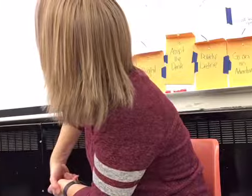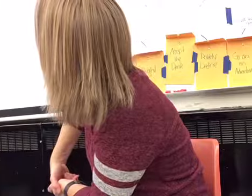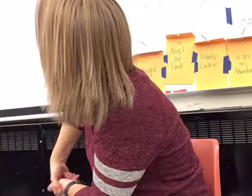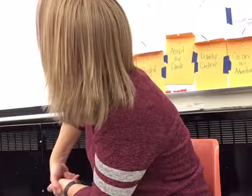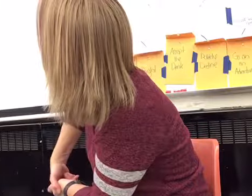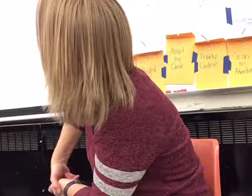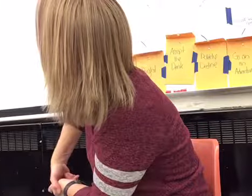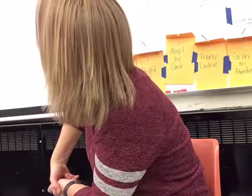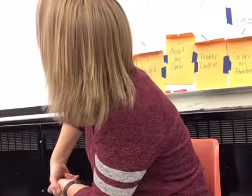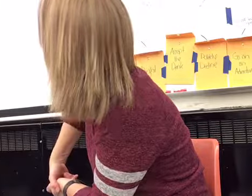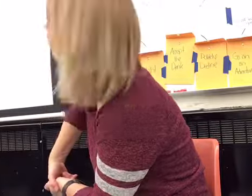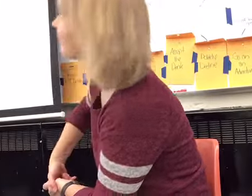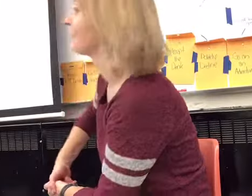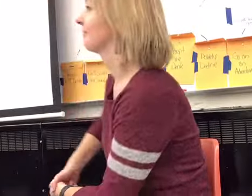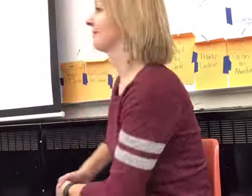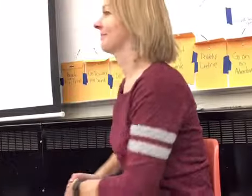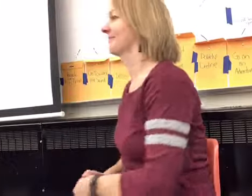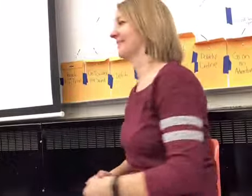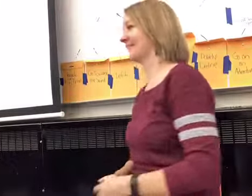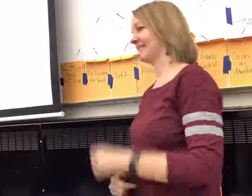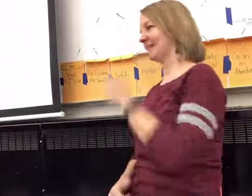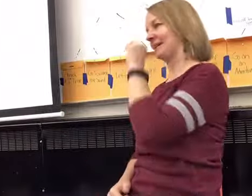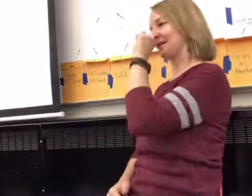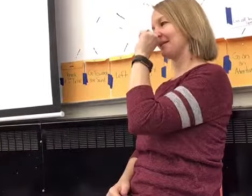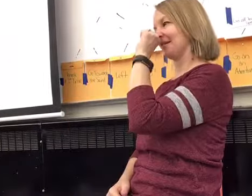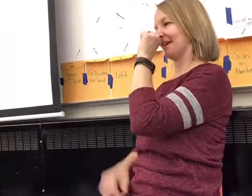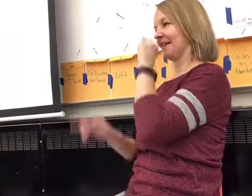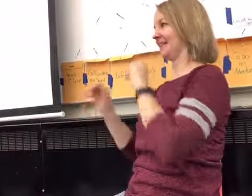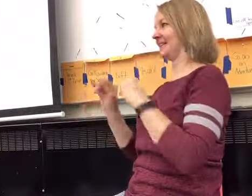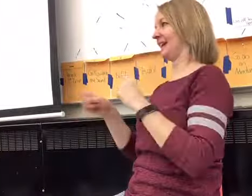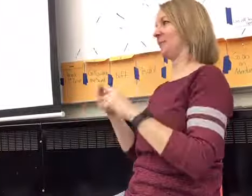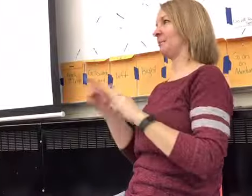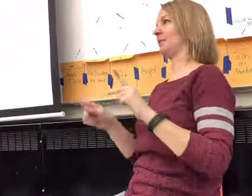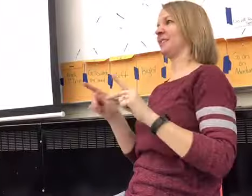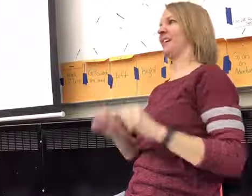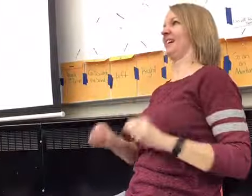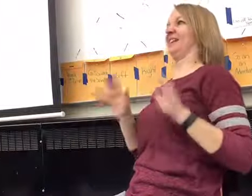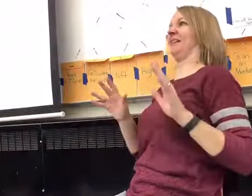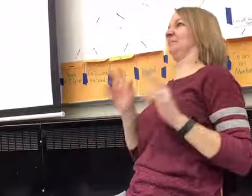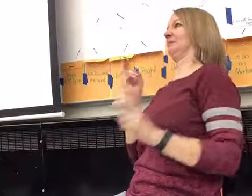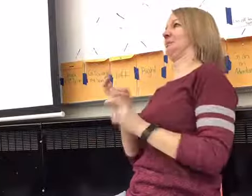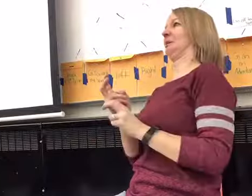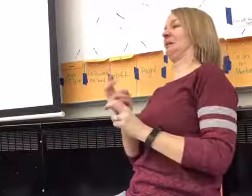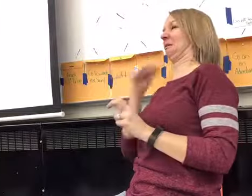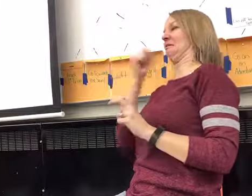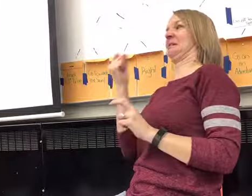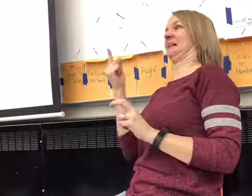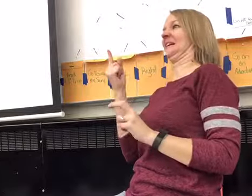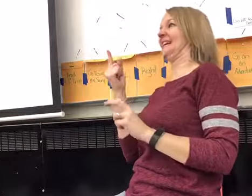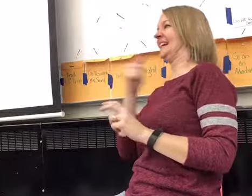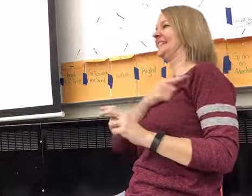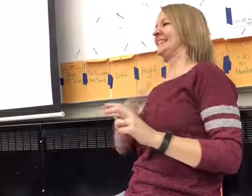This is when you guys are I give up. This is so hard. And then you guys are is this Lord of the Rings? Or what are we talking